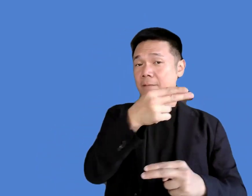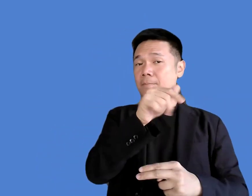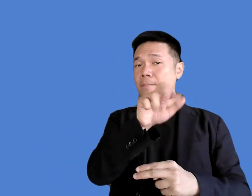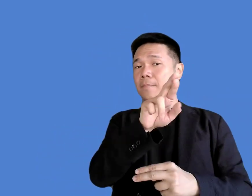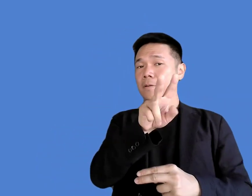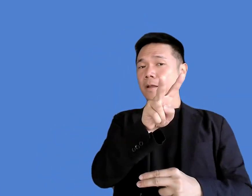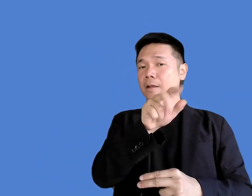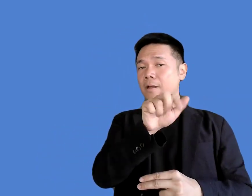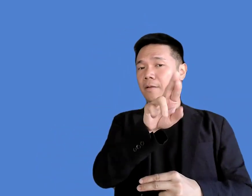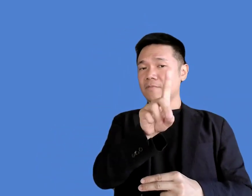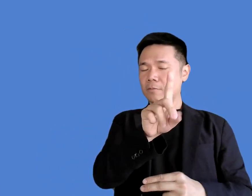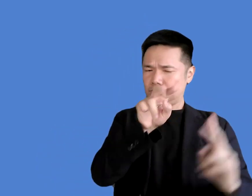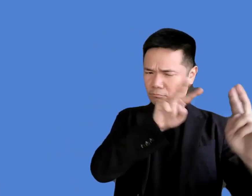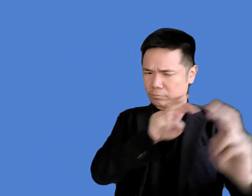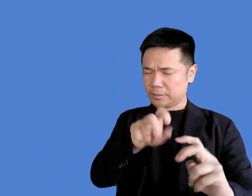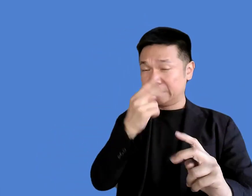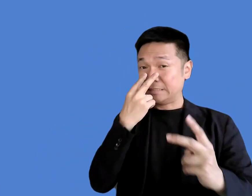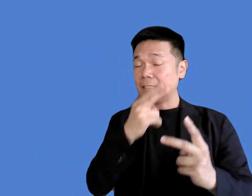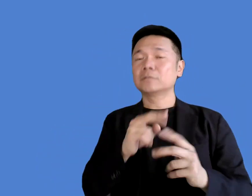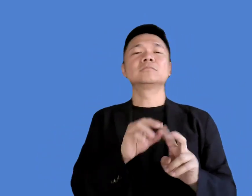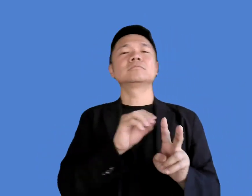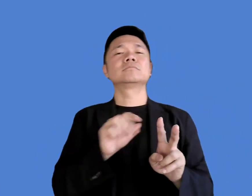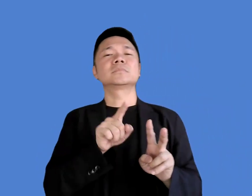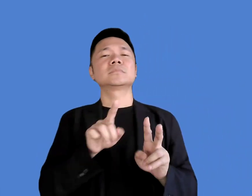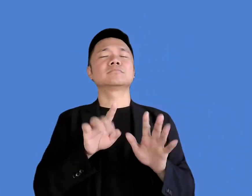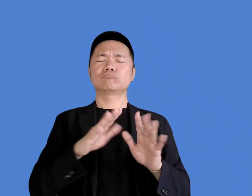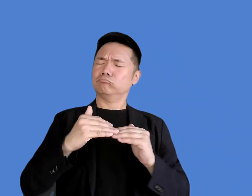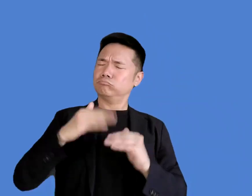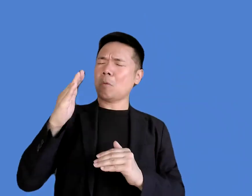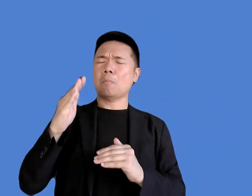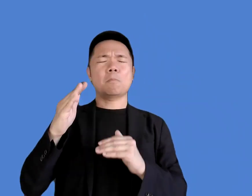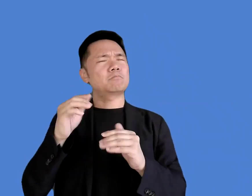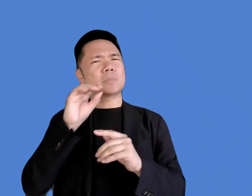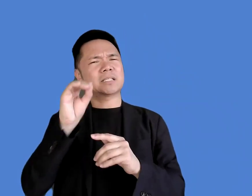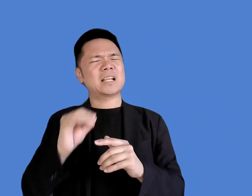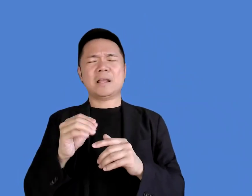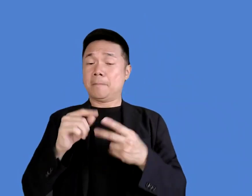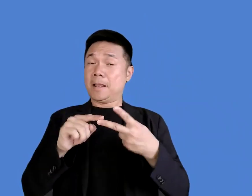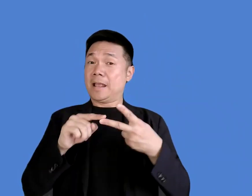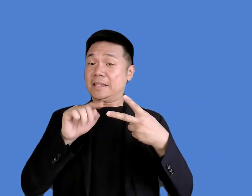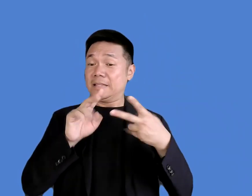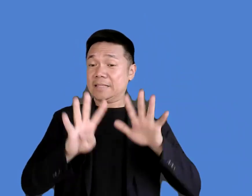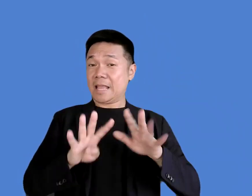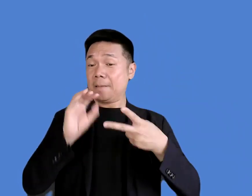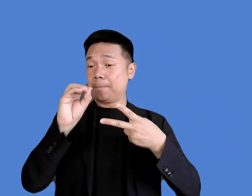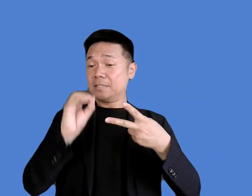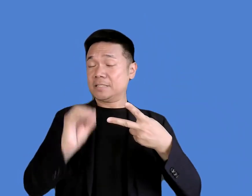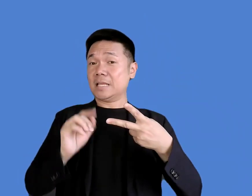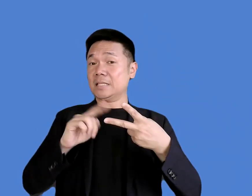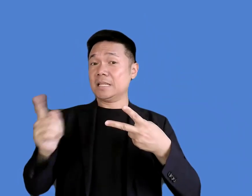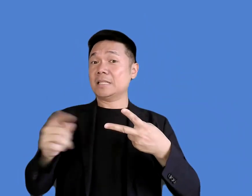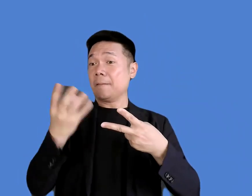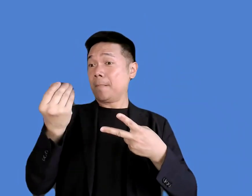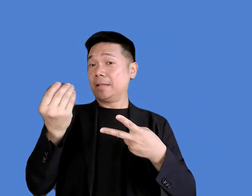both 19% points higher innovation revenues and 9% points higher operating margins